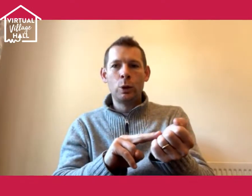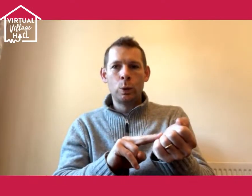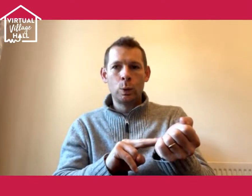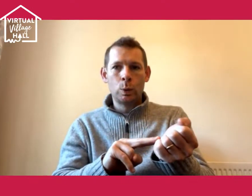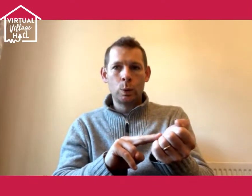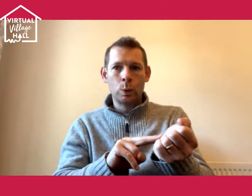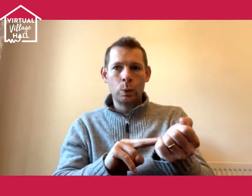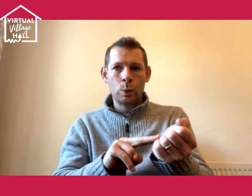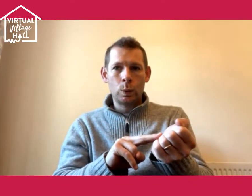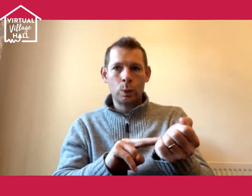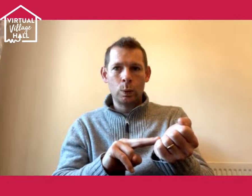are blue.